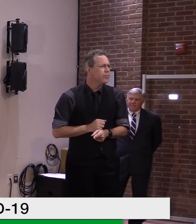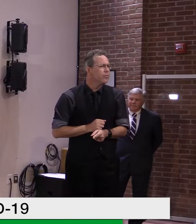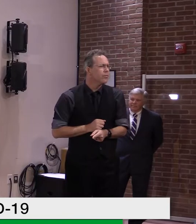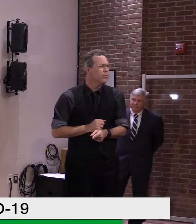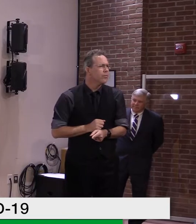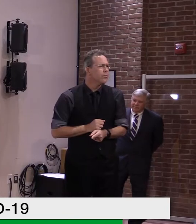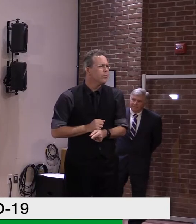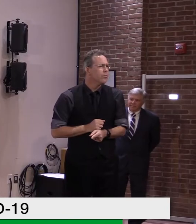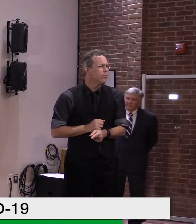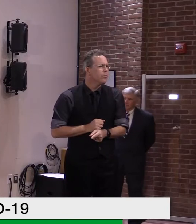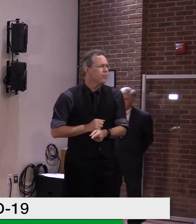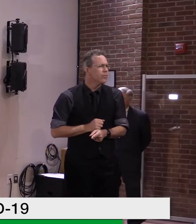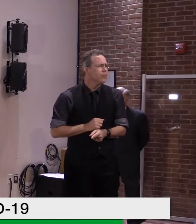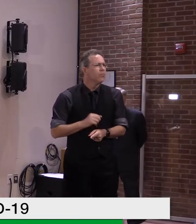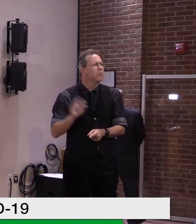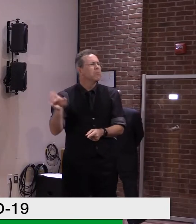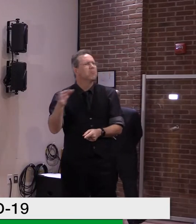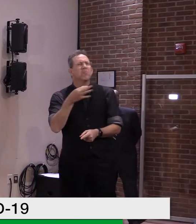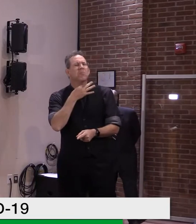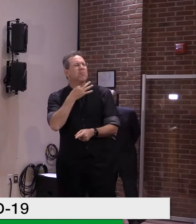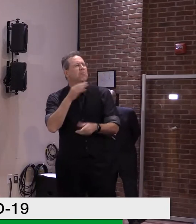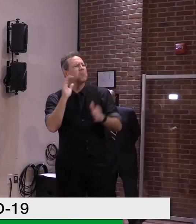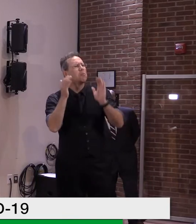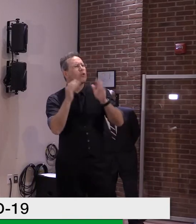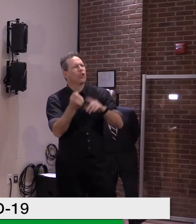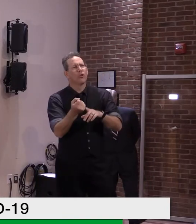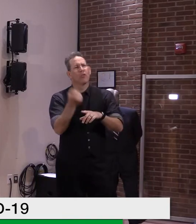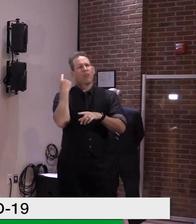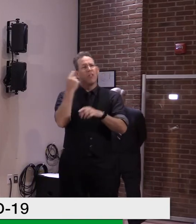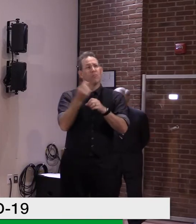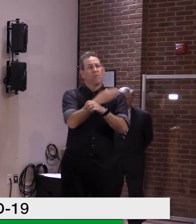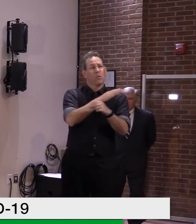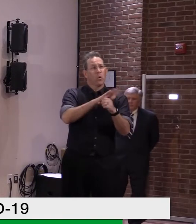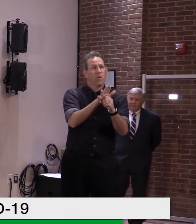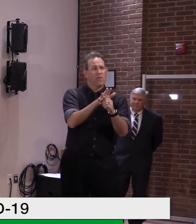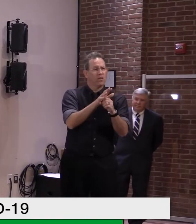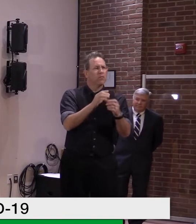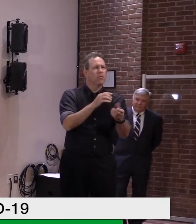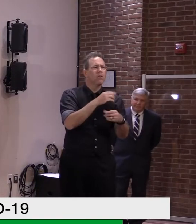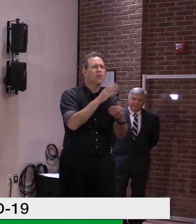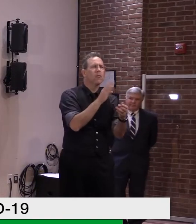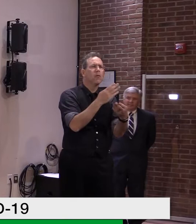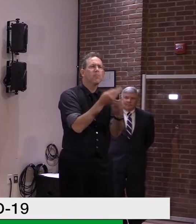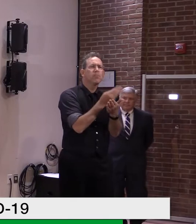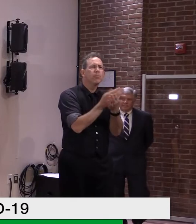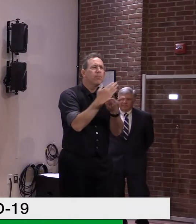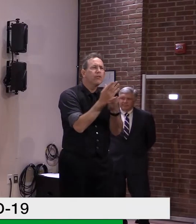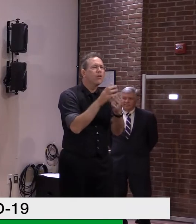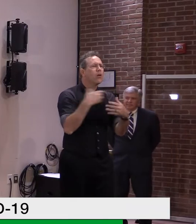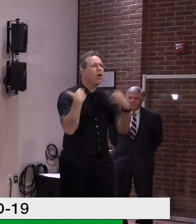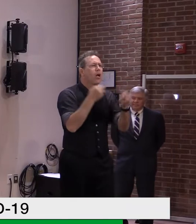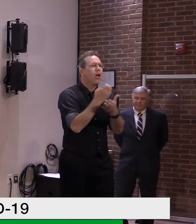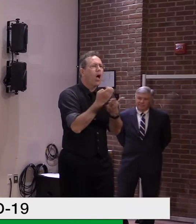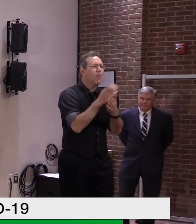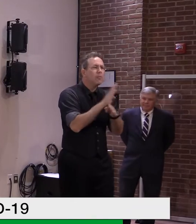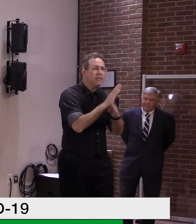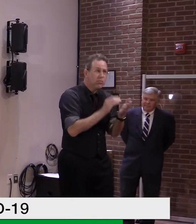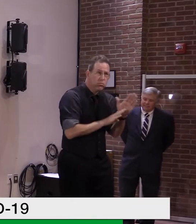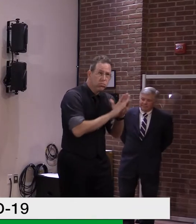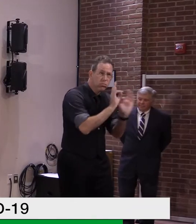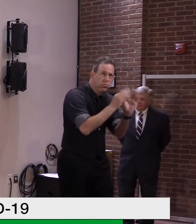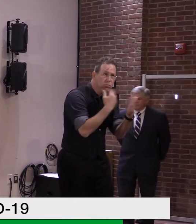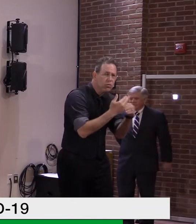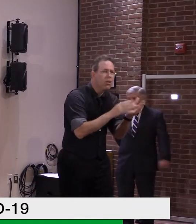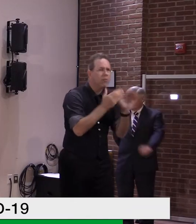pre-pandemic? Well, I think we can use a few different metrics. Obviously, hearing right from those on the ground, right on the front lines